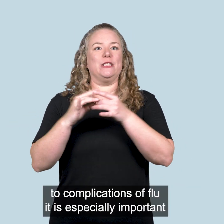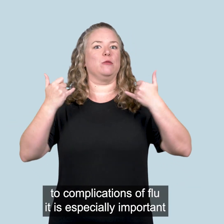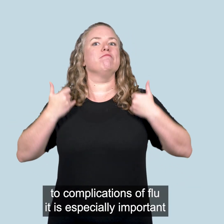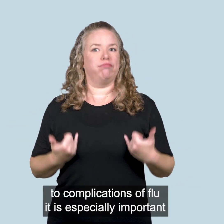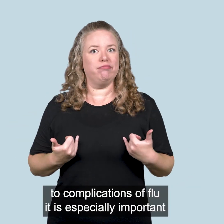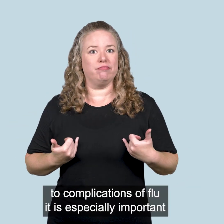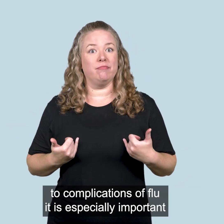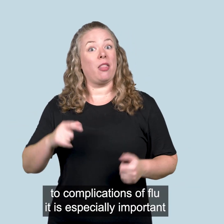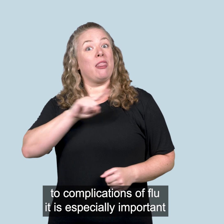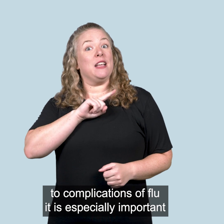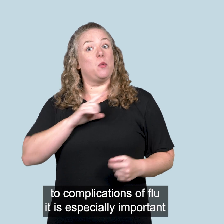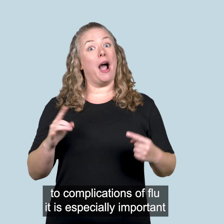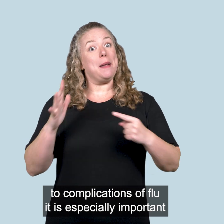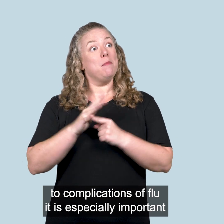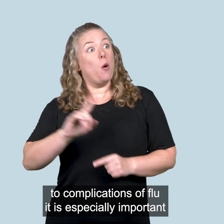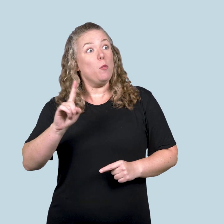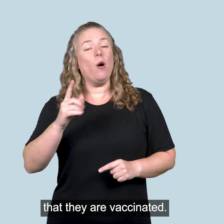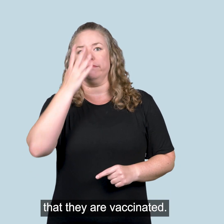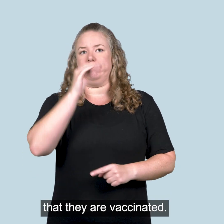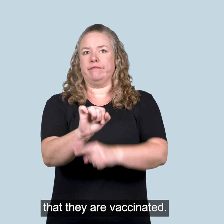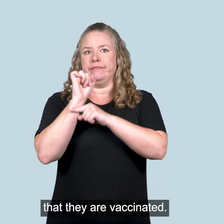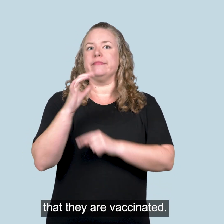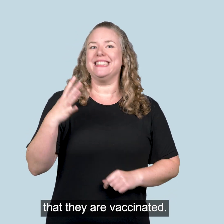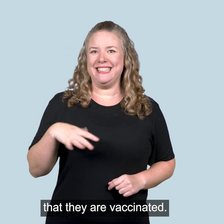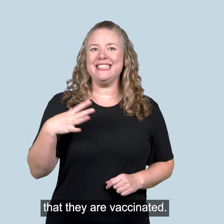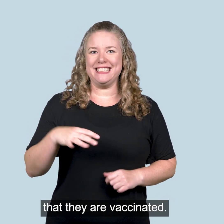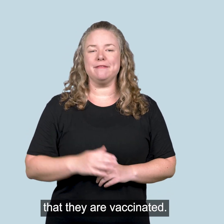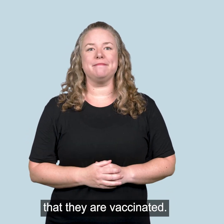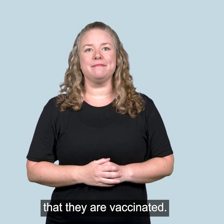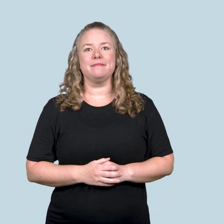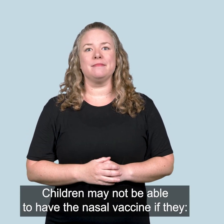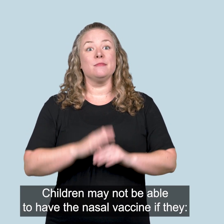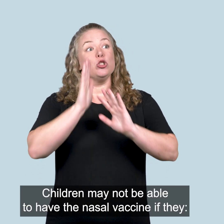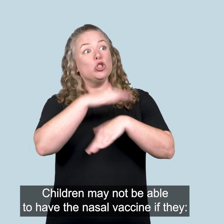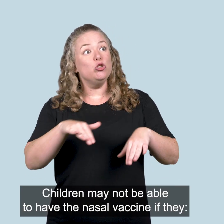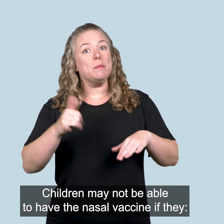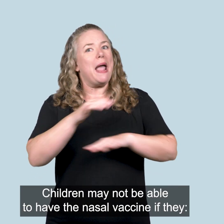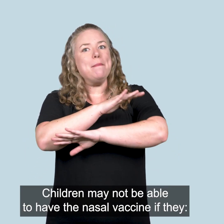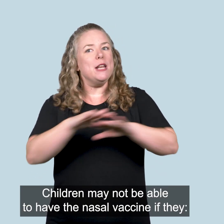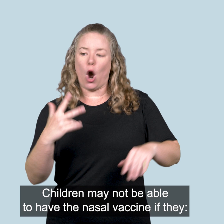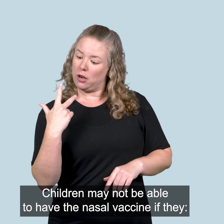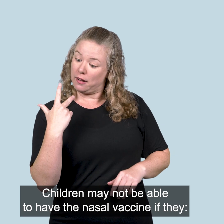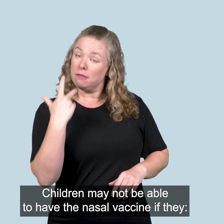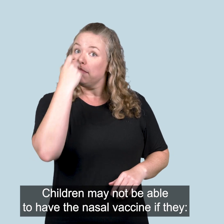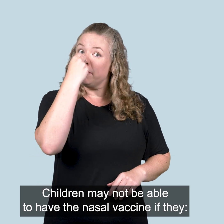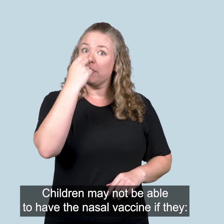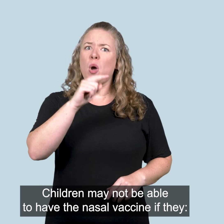to complications of flu, it is especially important that they are vaccinated. Children may not be able to have the